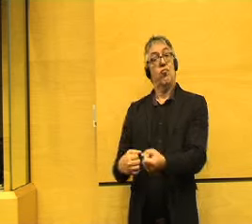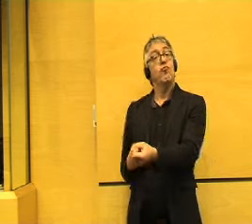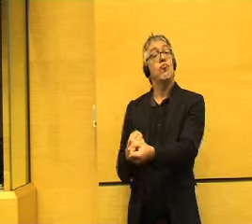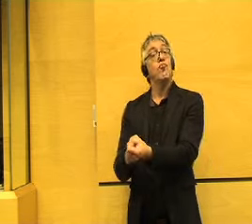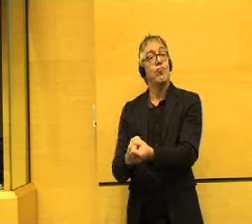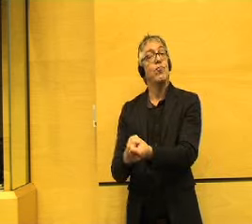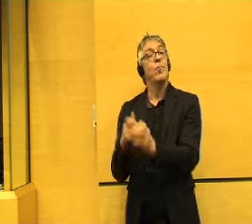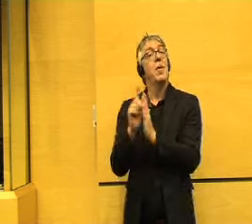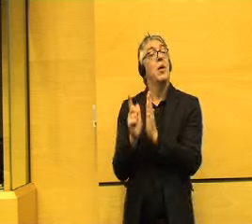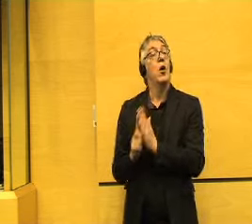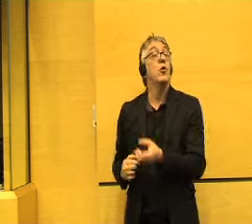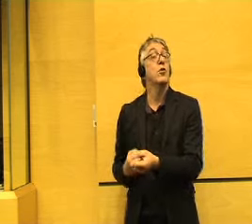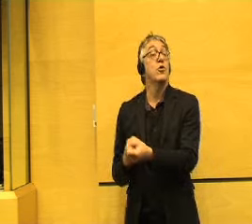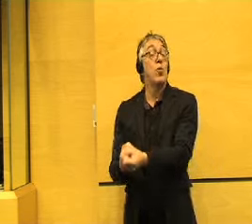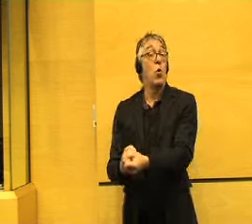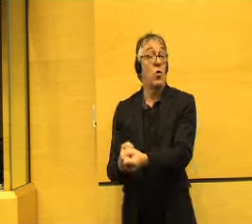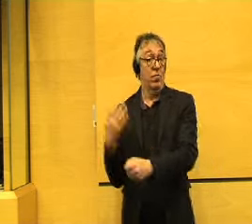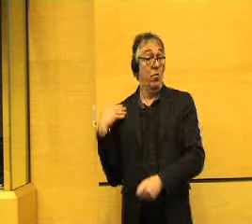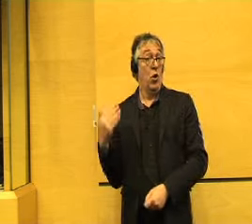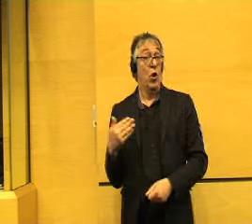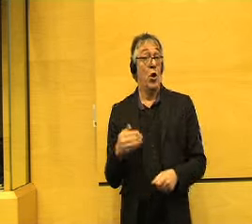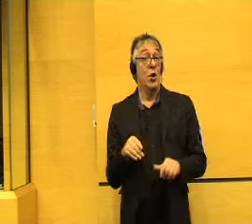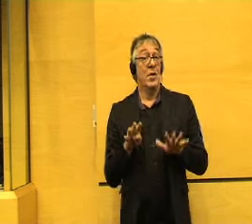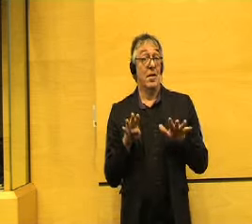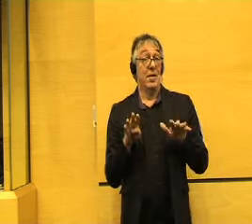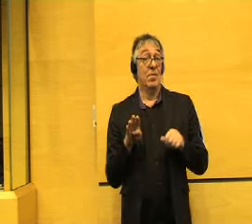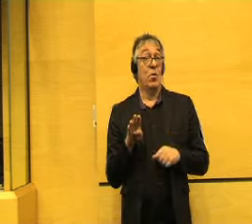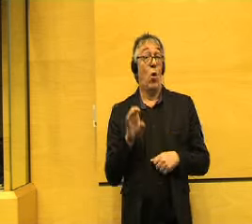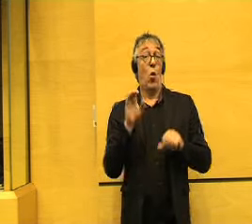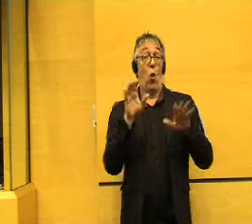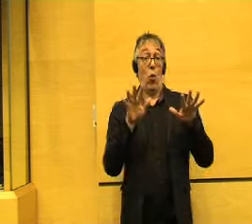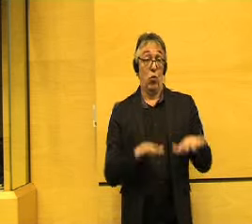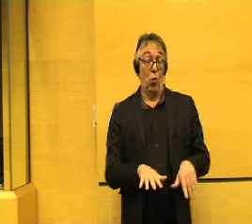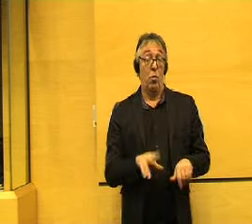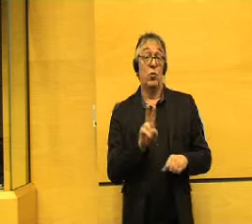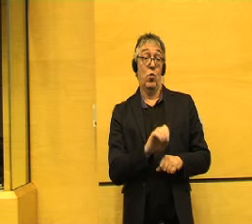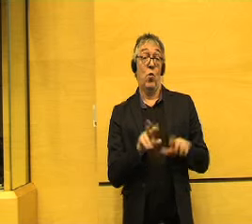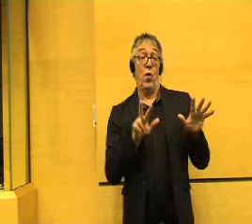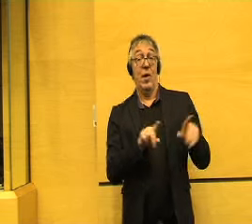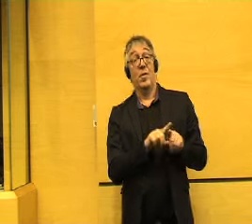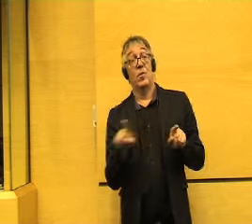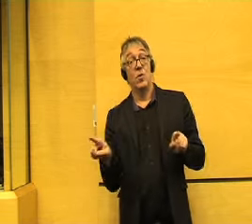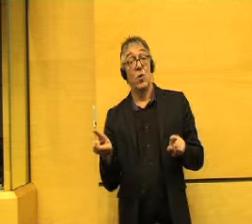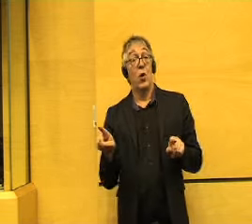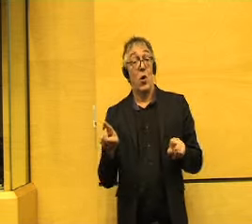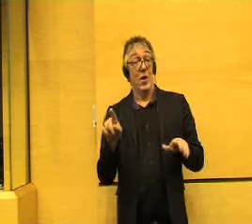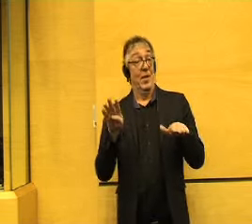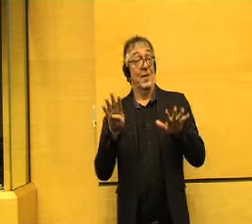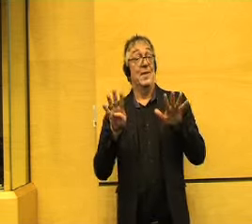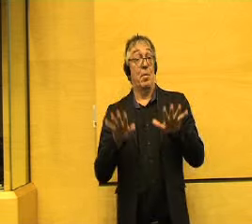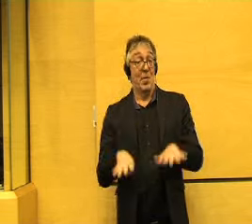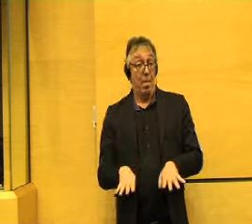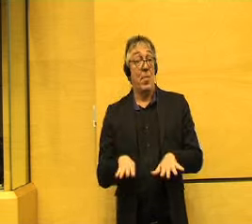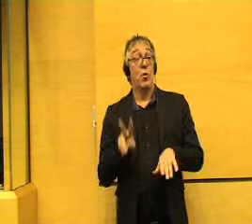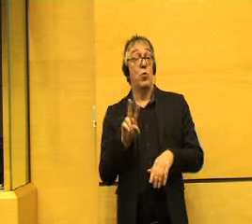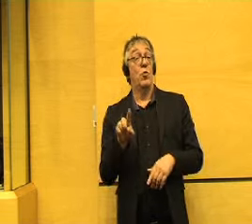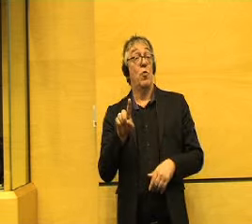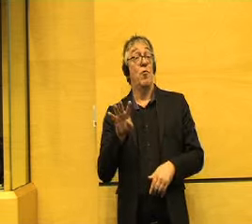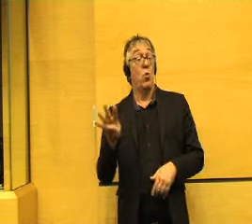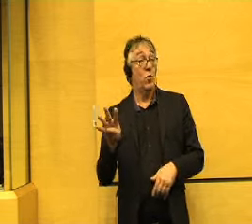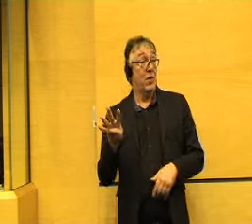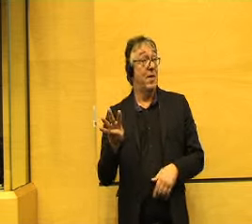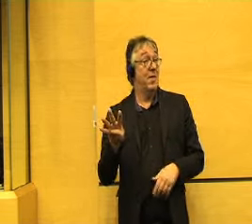October 2008 to September 2015. 431 cases has